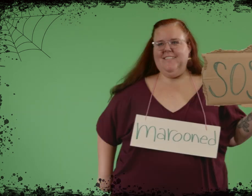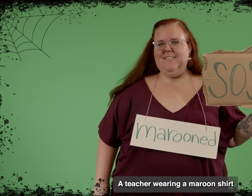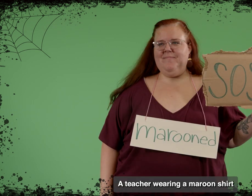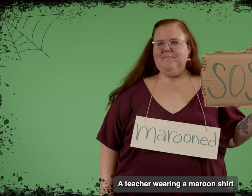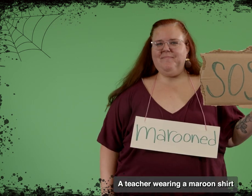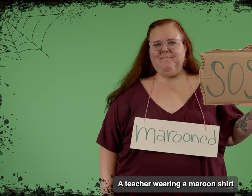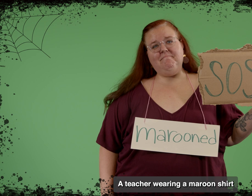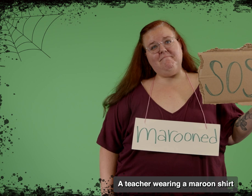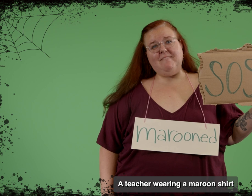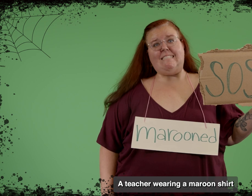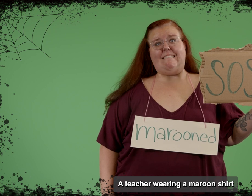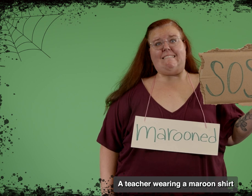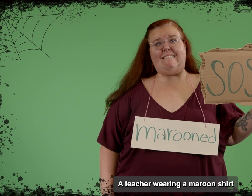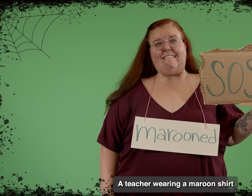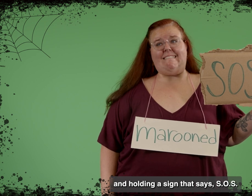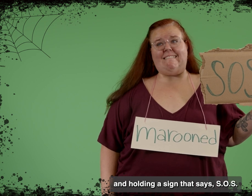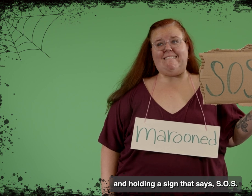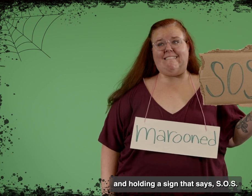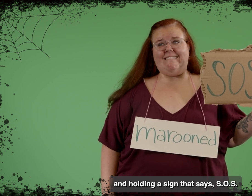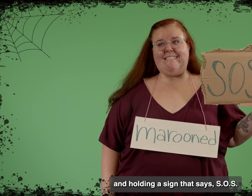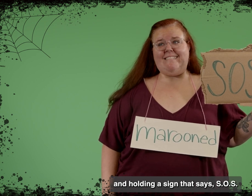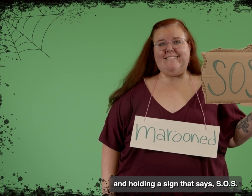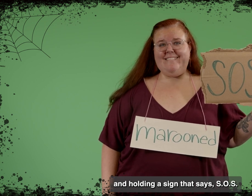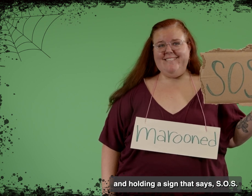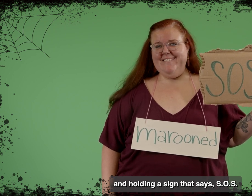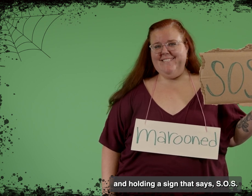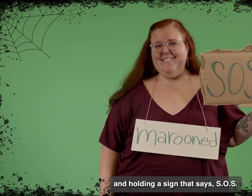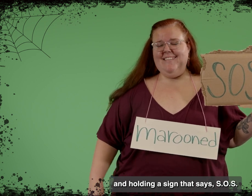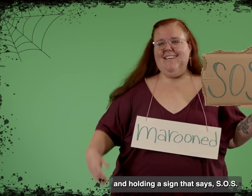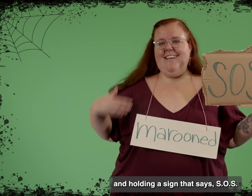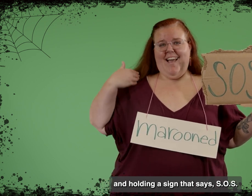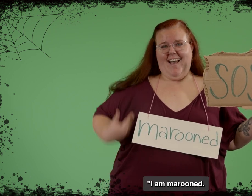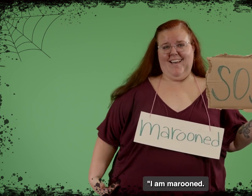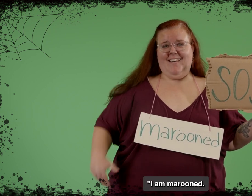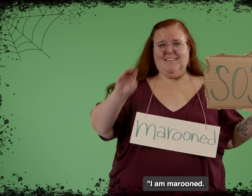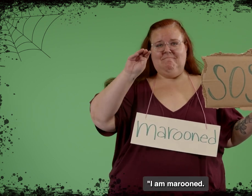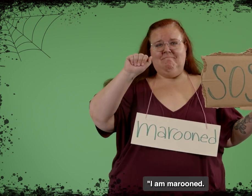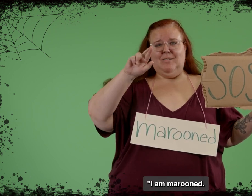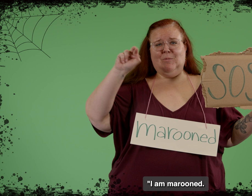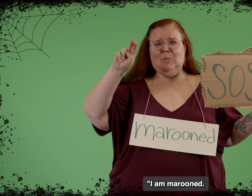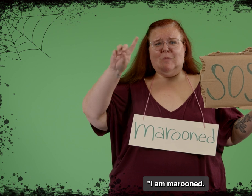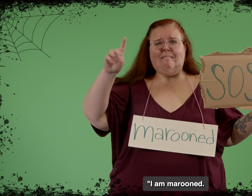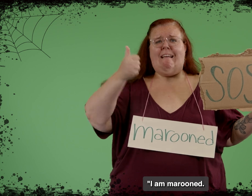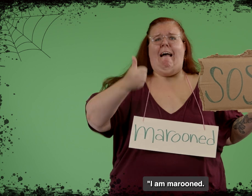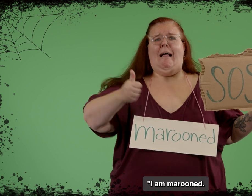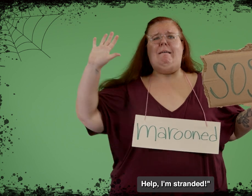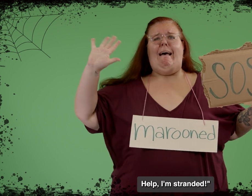A teacher wearing a maroon shirt and holding a sign that says SOS. I am marooned.